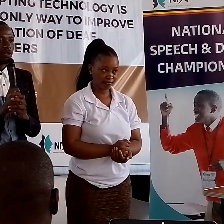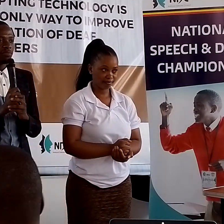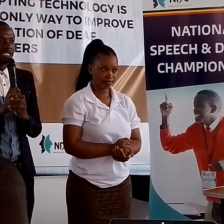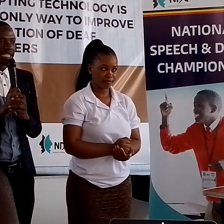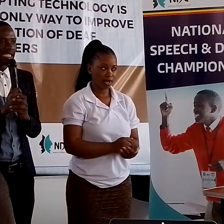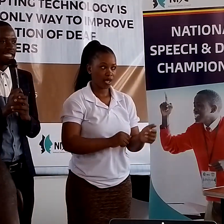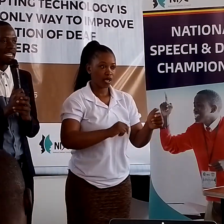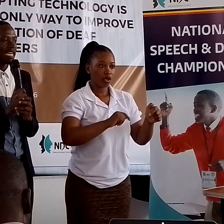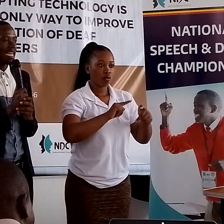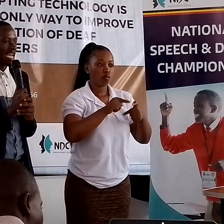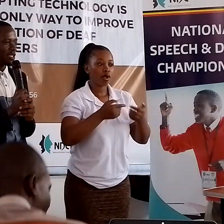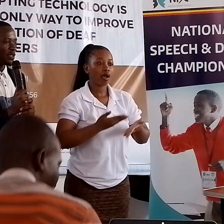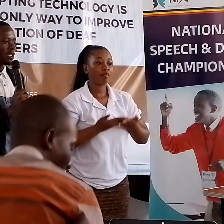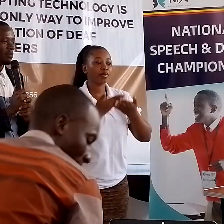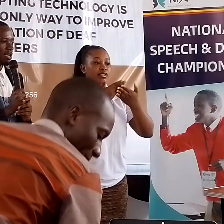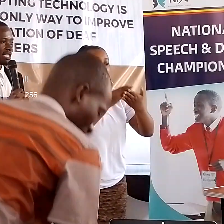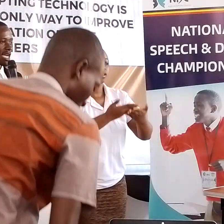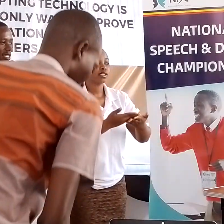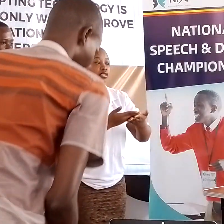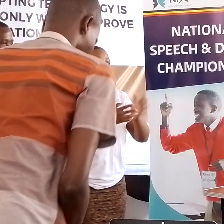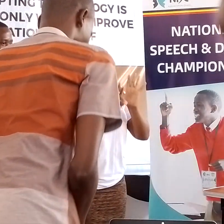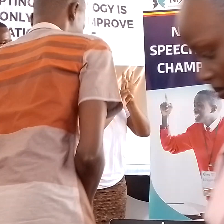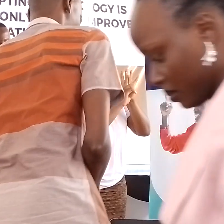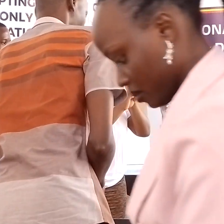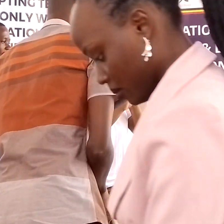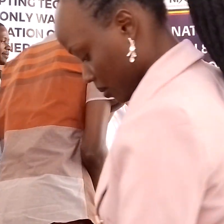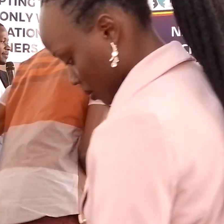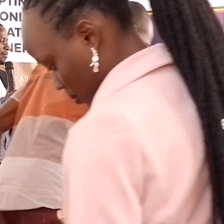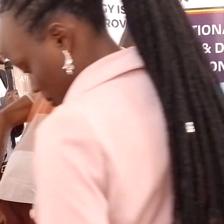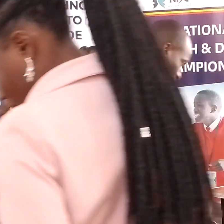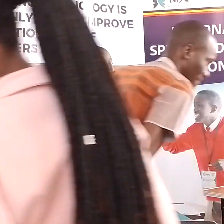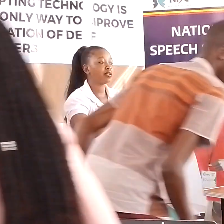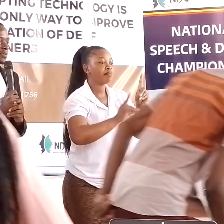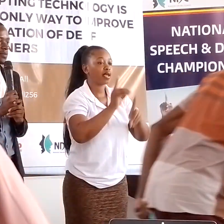And we are representing National Debate Council Uganda.